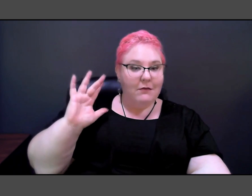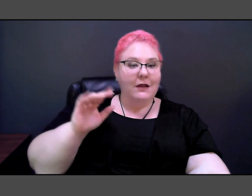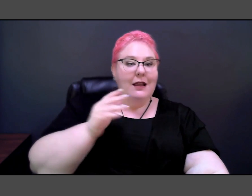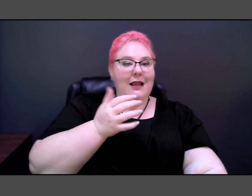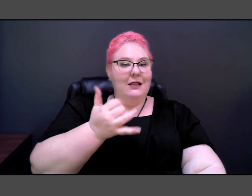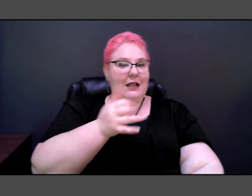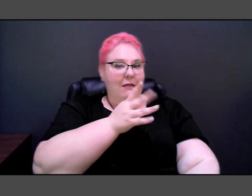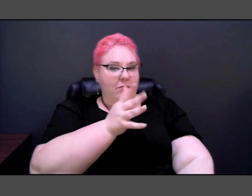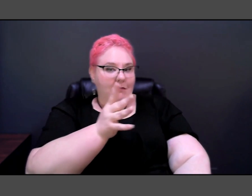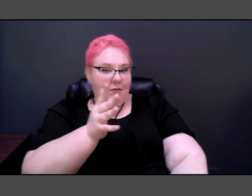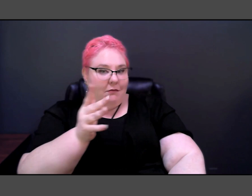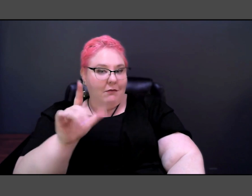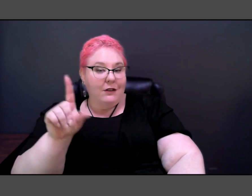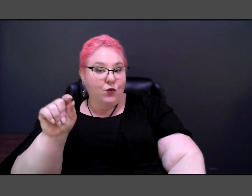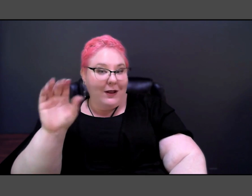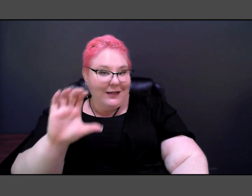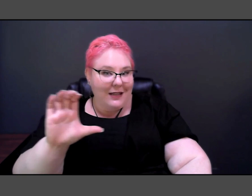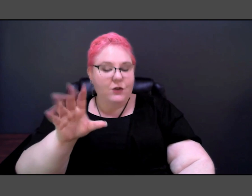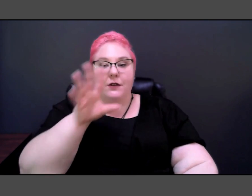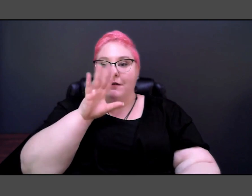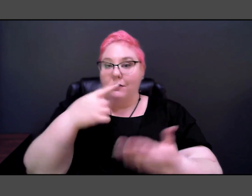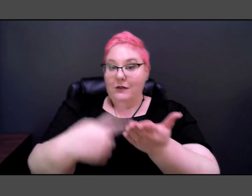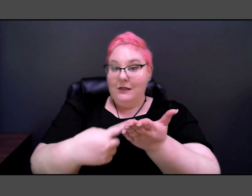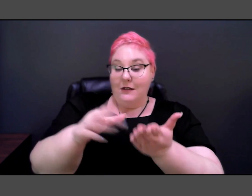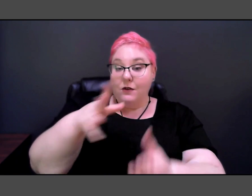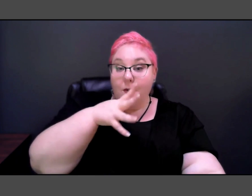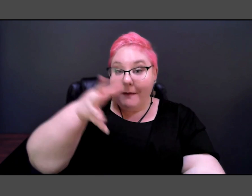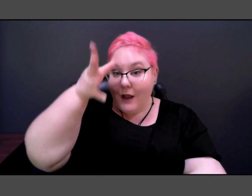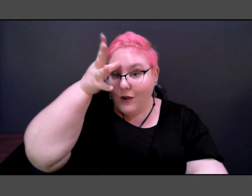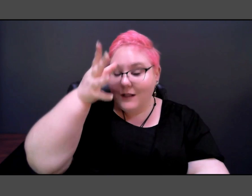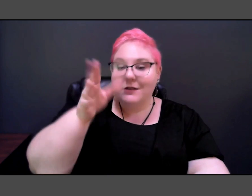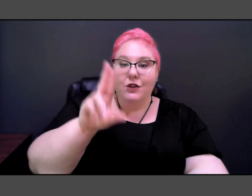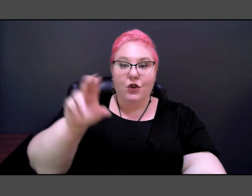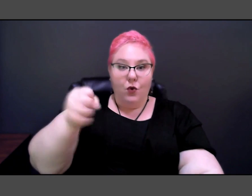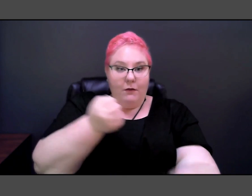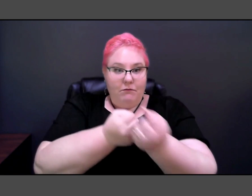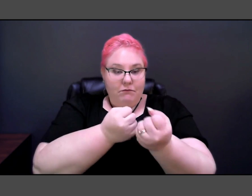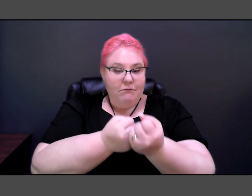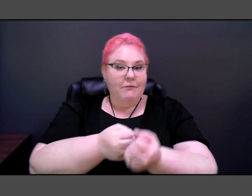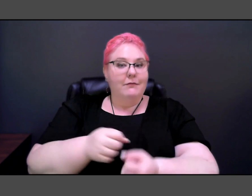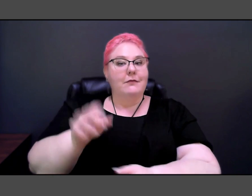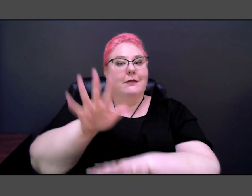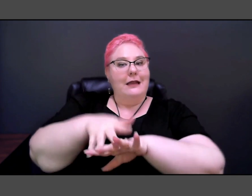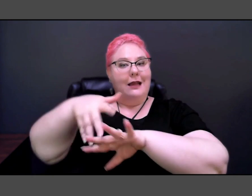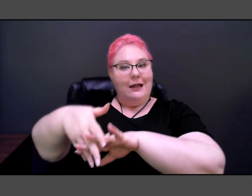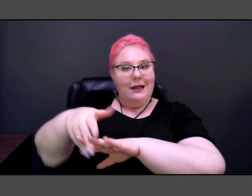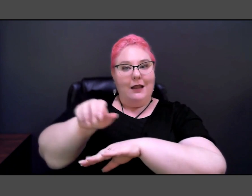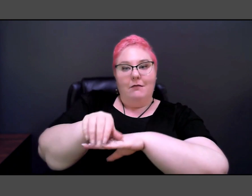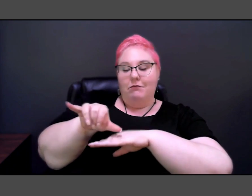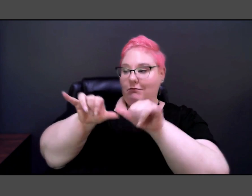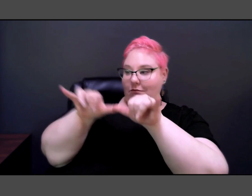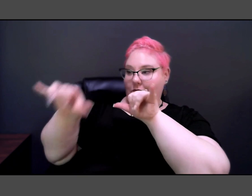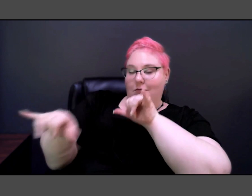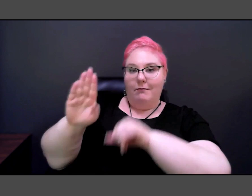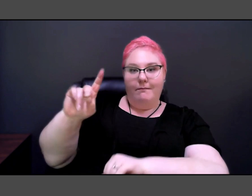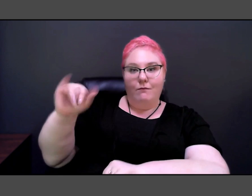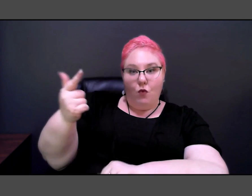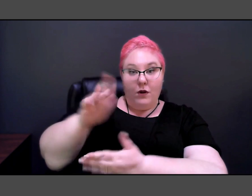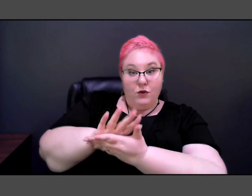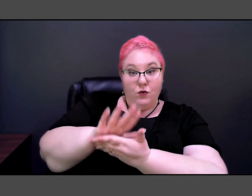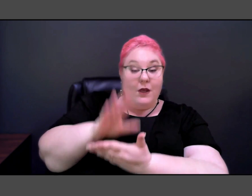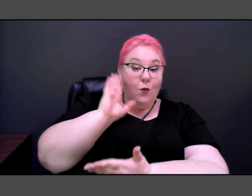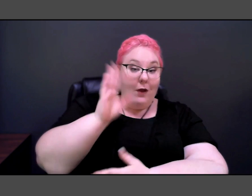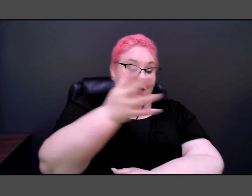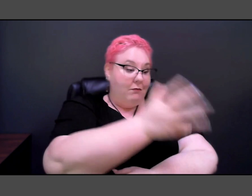talk about your parents, the United States supported Indian boarding schools that forcibly removed Indigenous children from their families